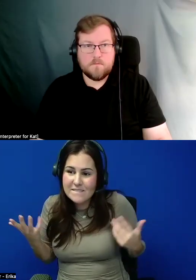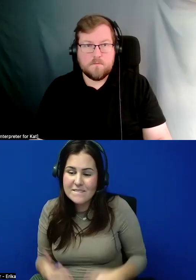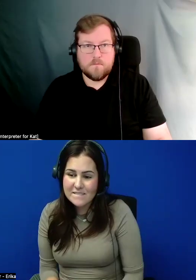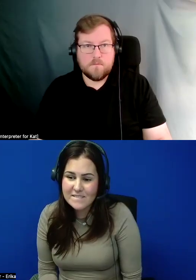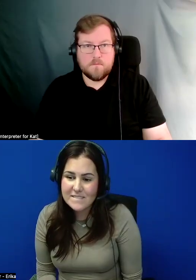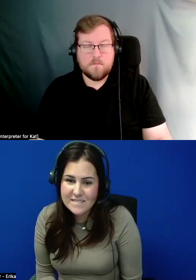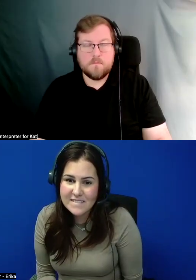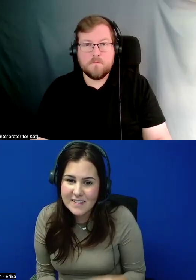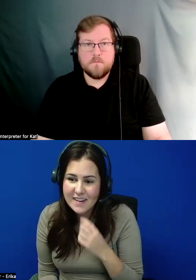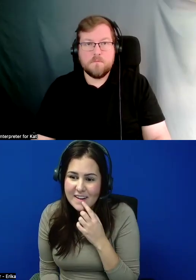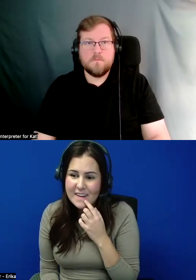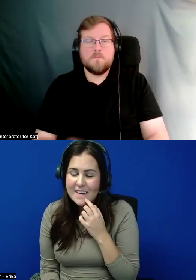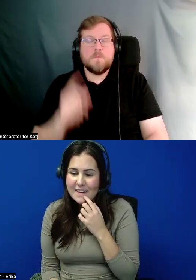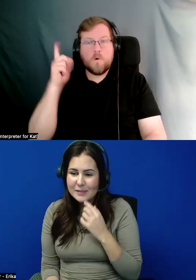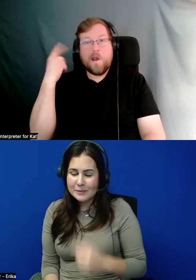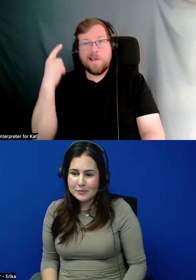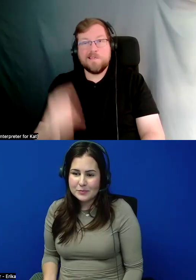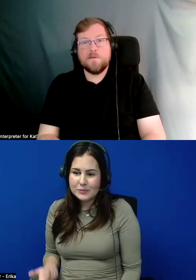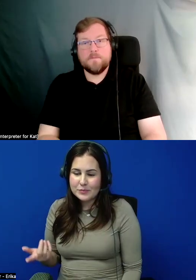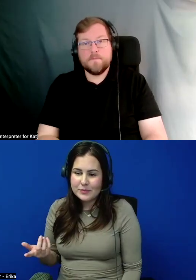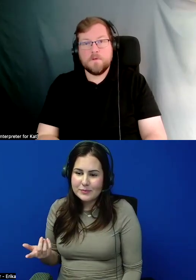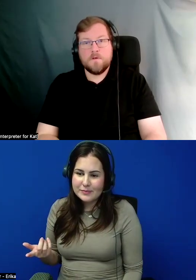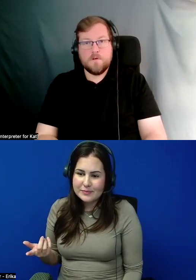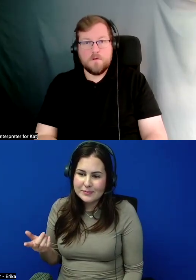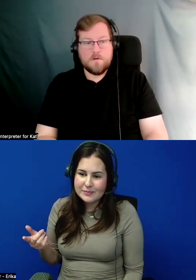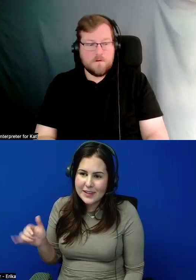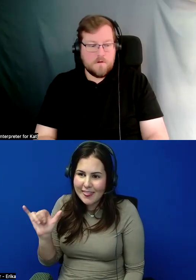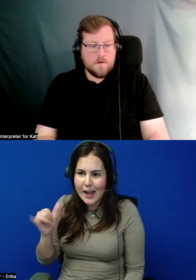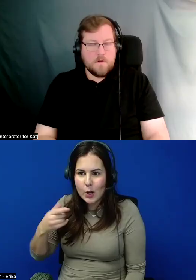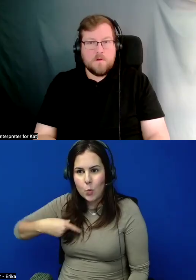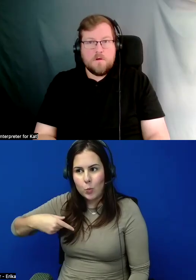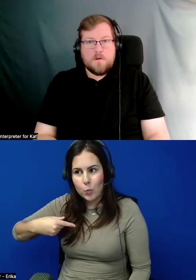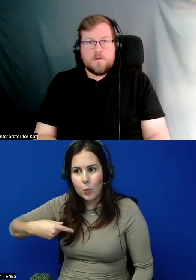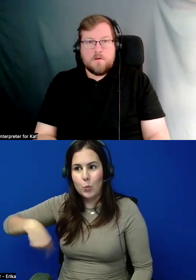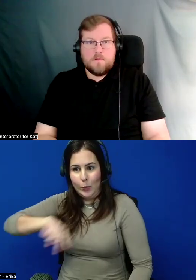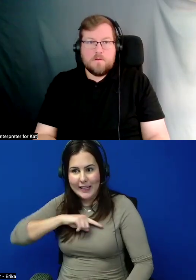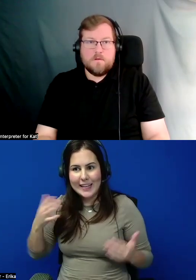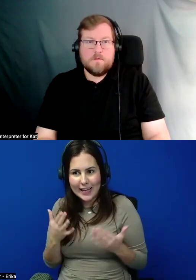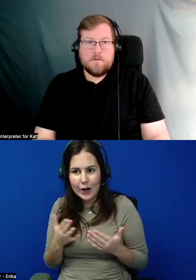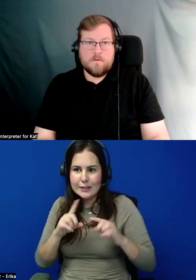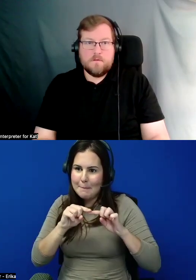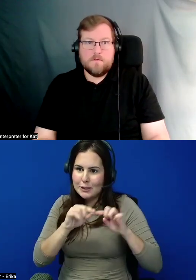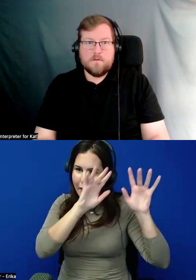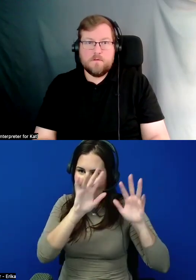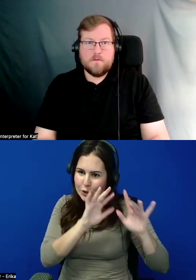It's like very where we have, things are defined by the snow. It's theirs defined by the river.